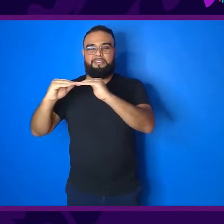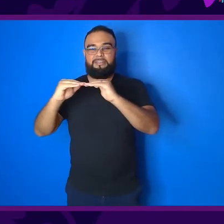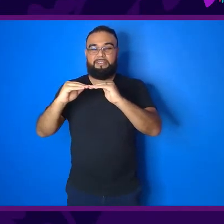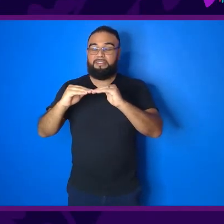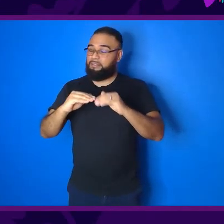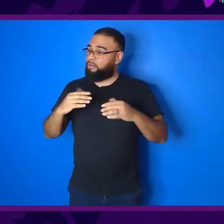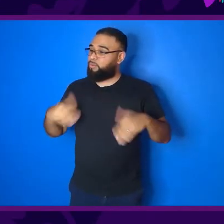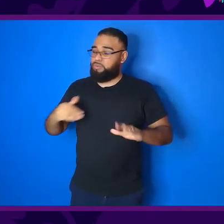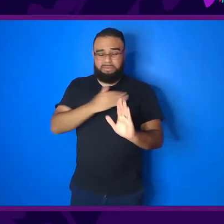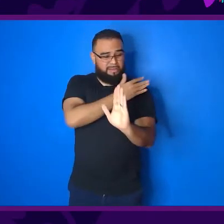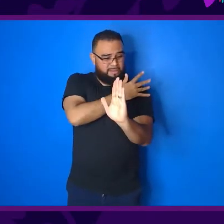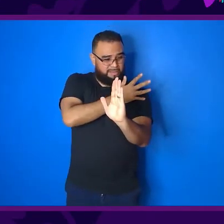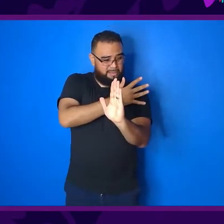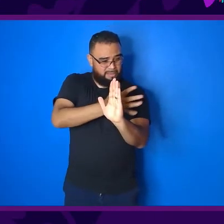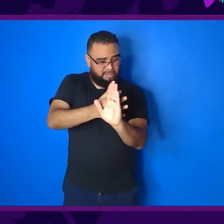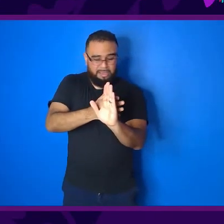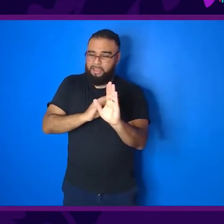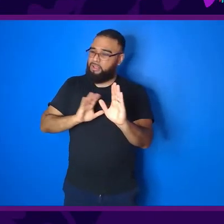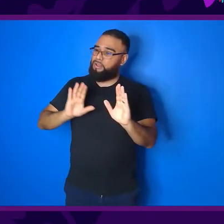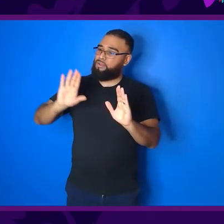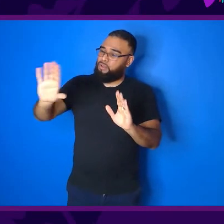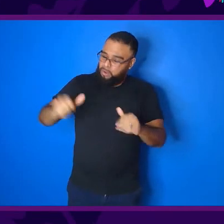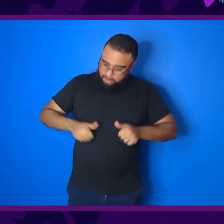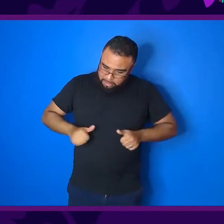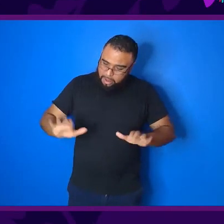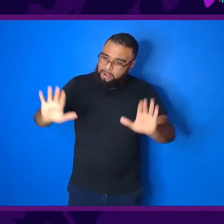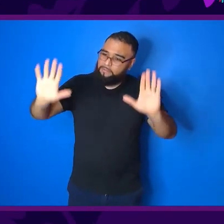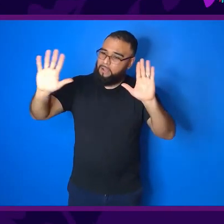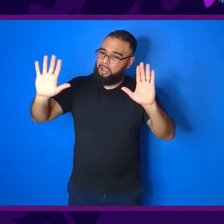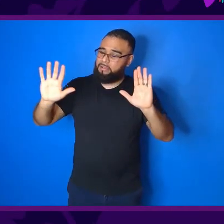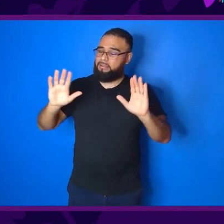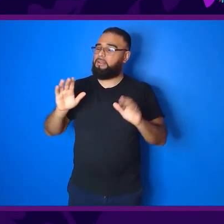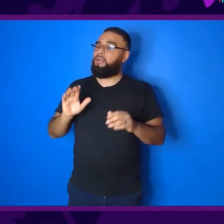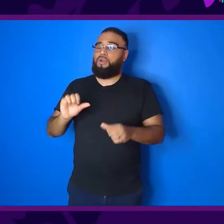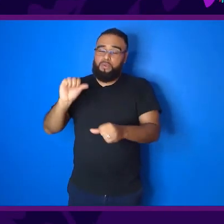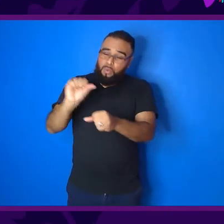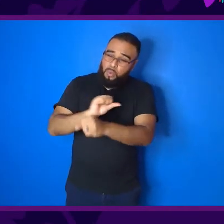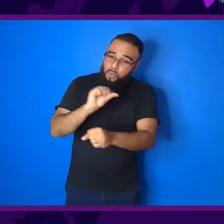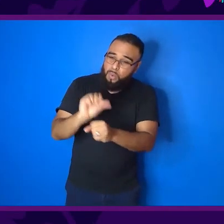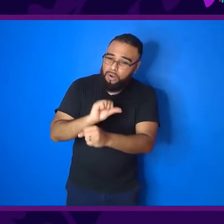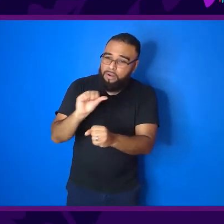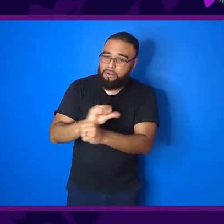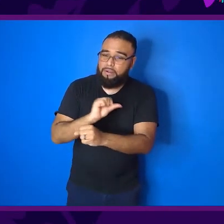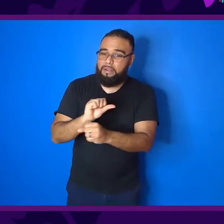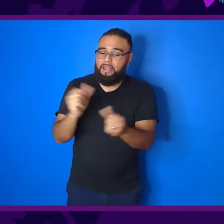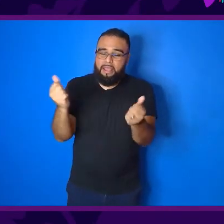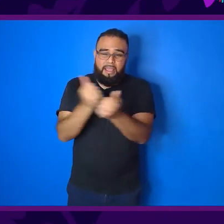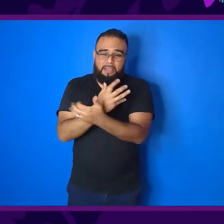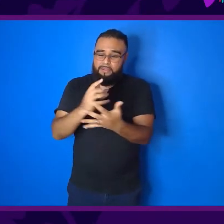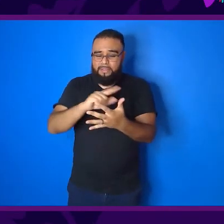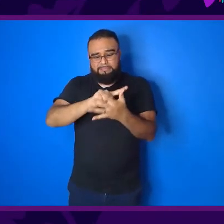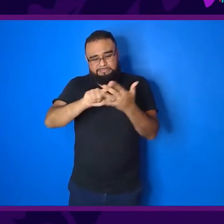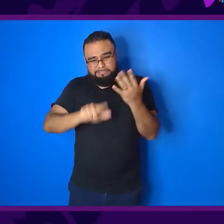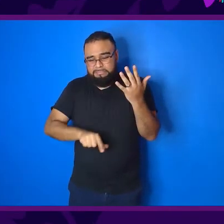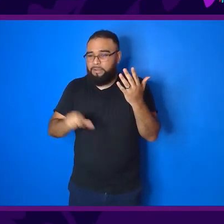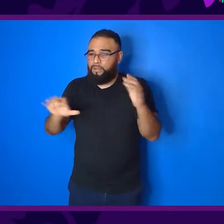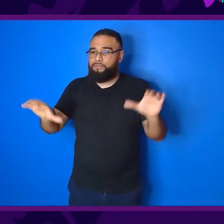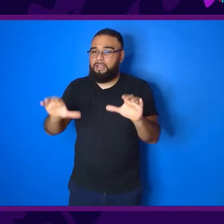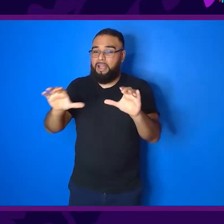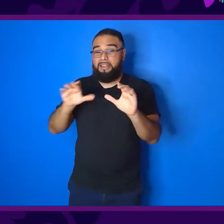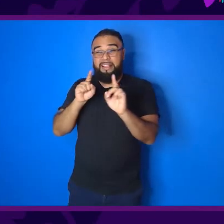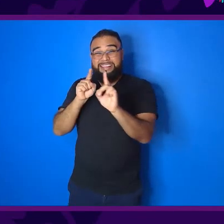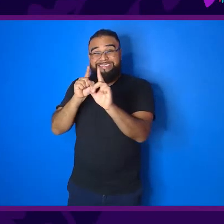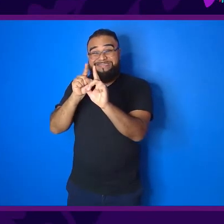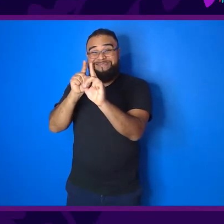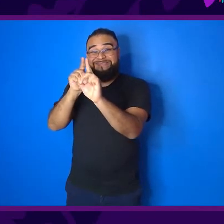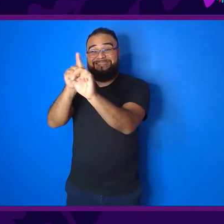that you have done, and people who have listened to you, who have followed you have done, brings us to that point. First of